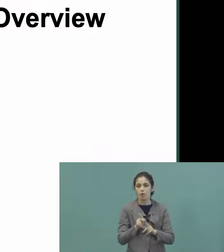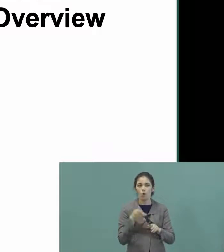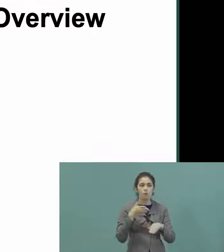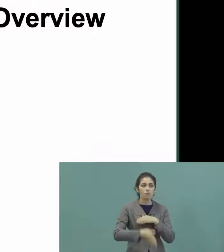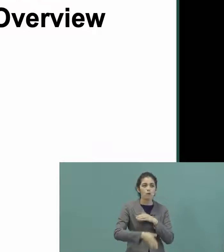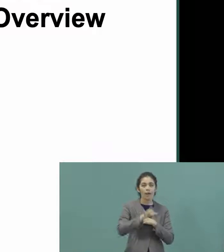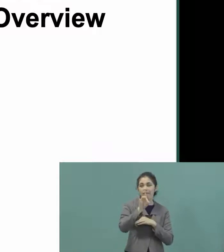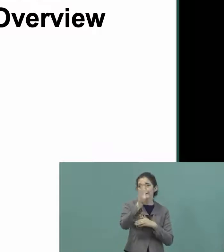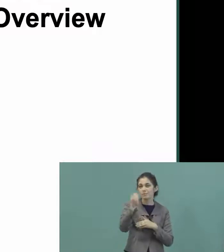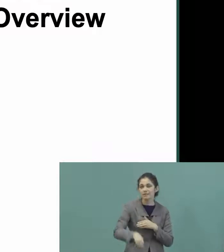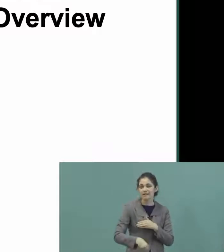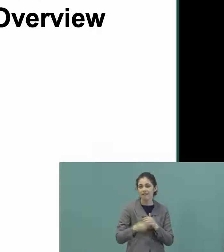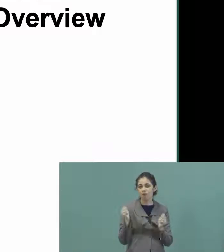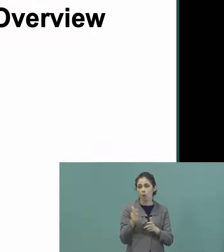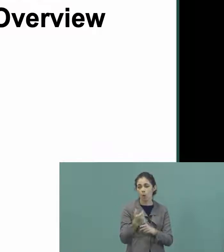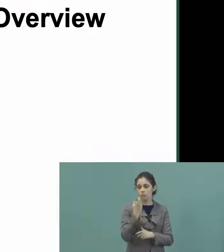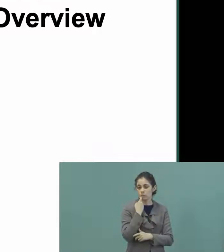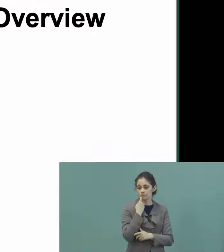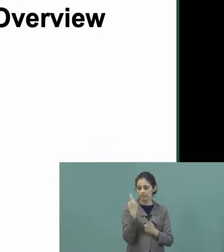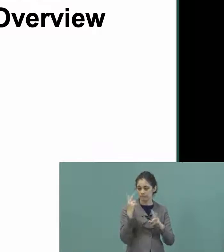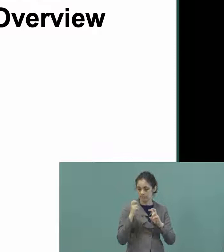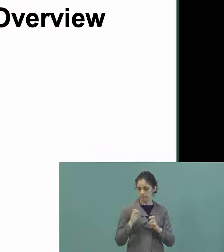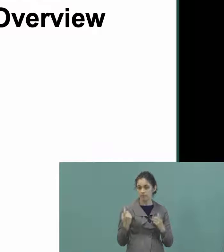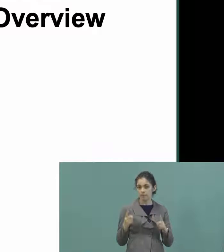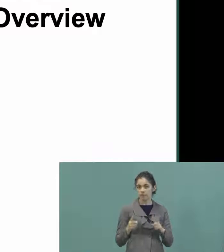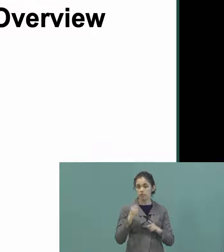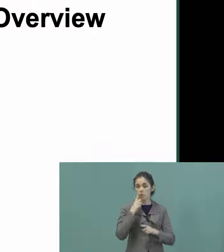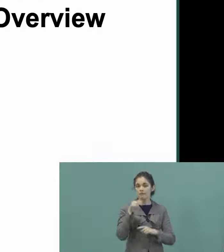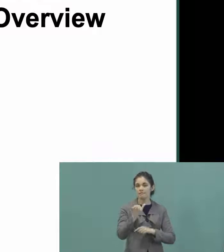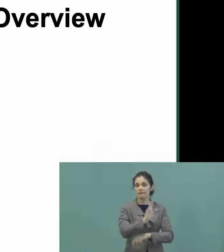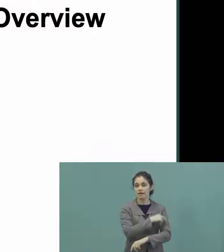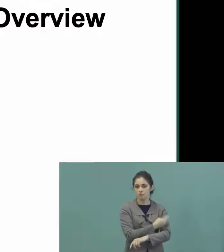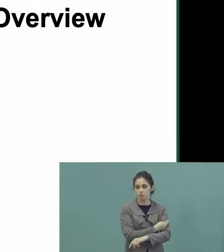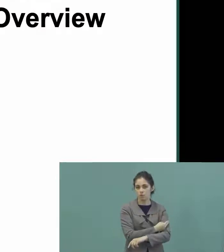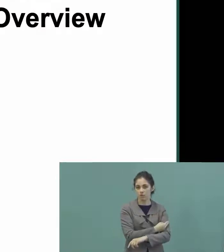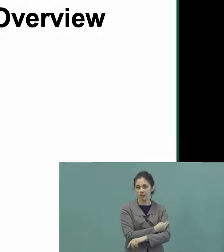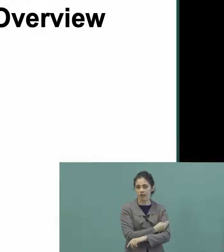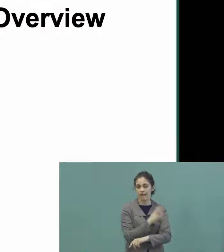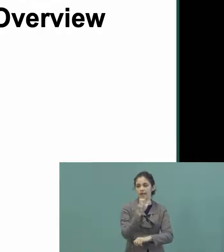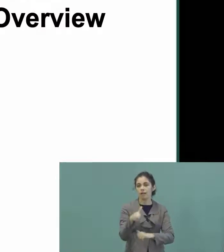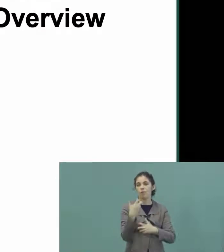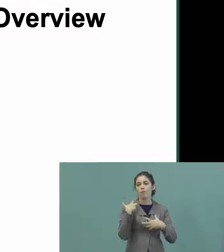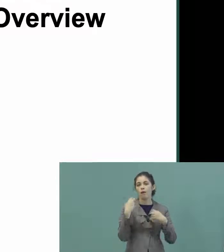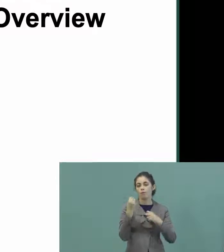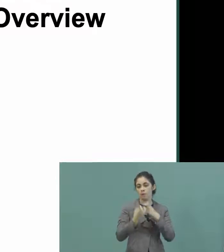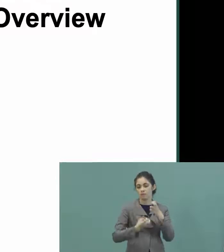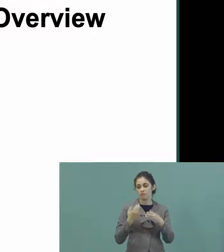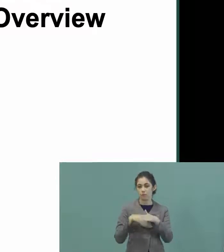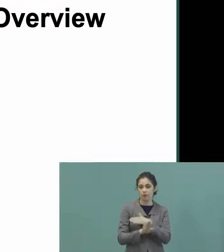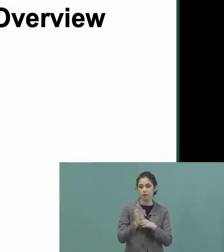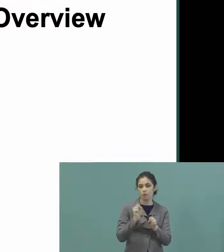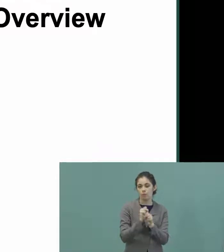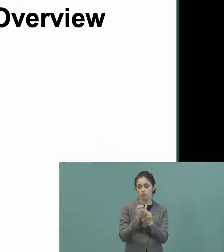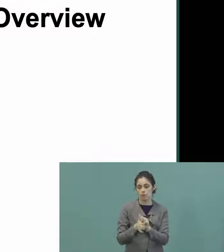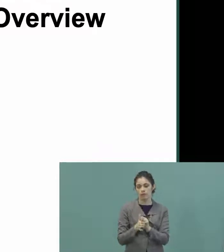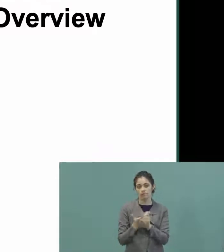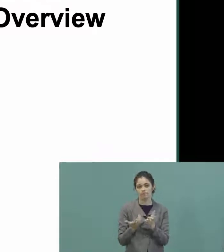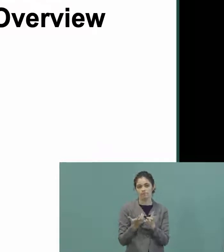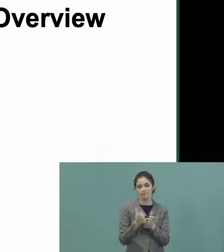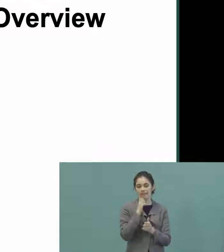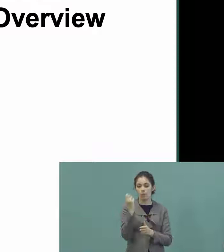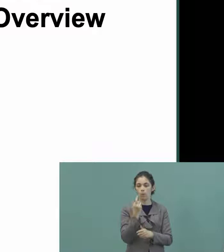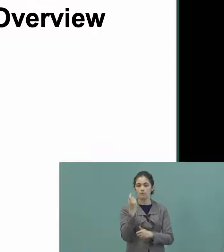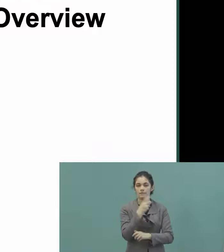over 80% of our most recent analysis of the hospitalized patients have a pre-existing condition. This is for all cases, not